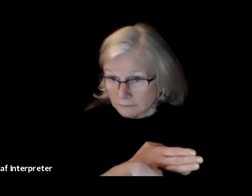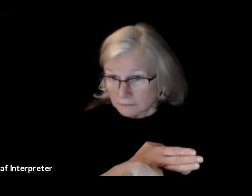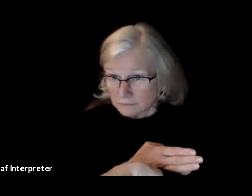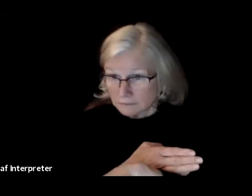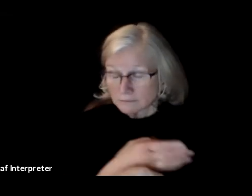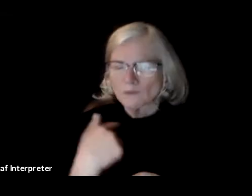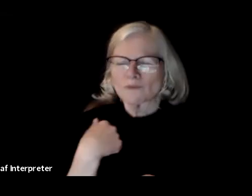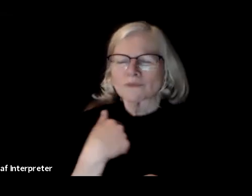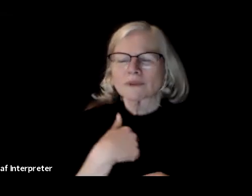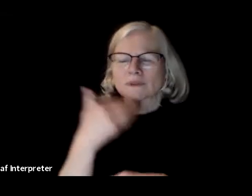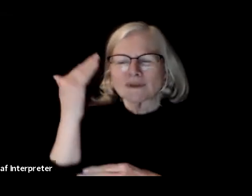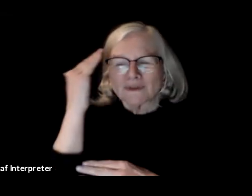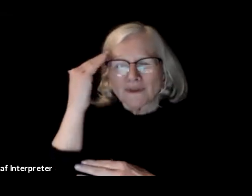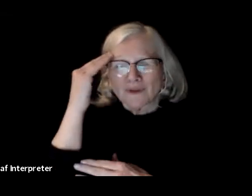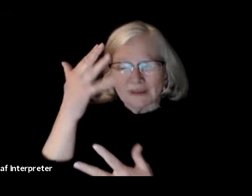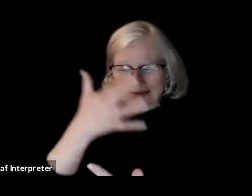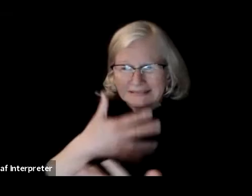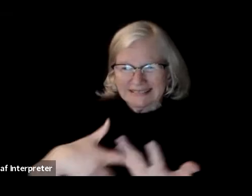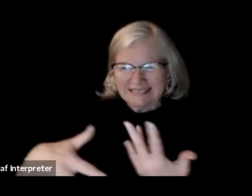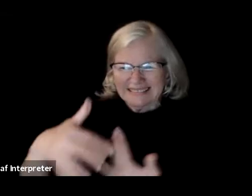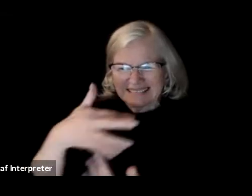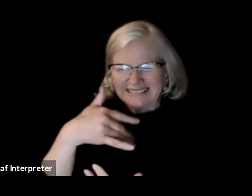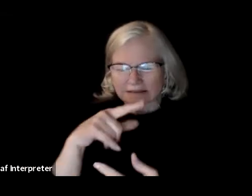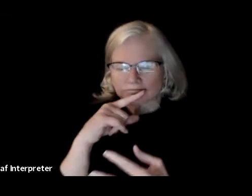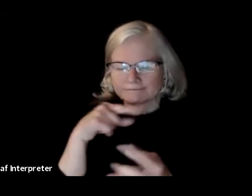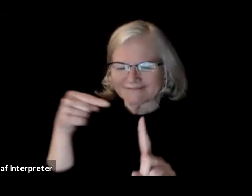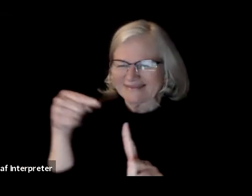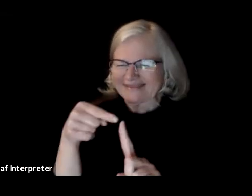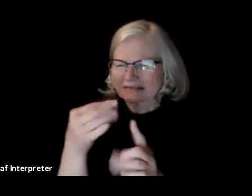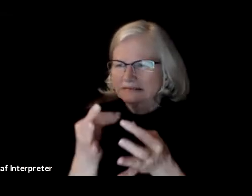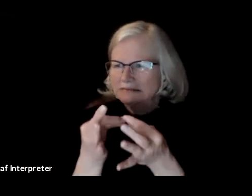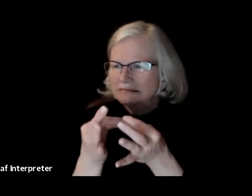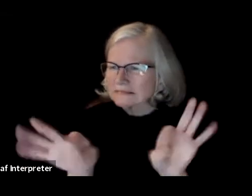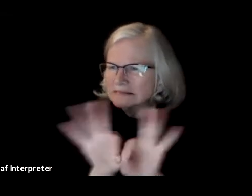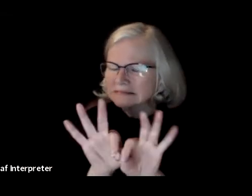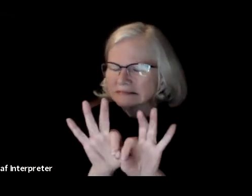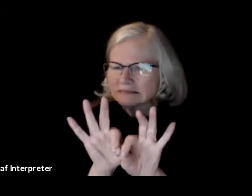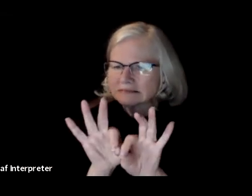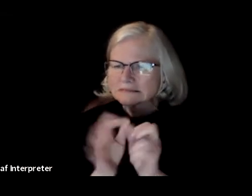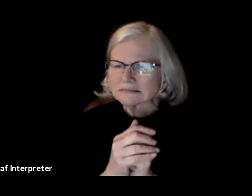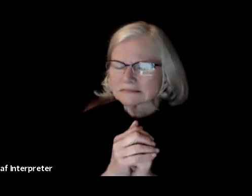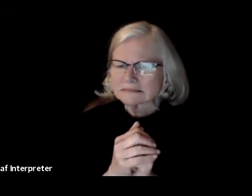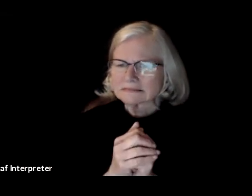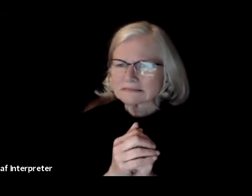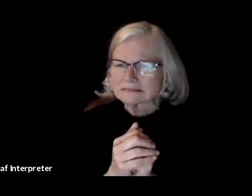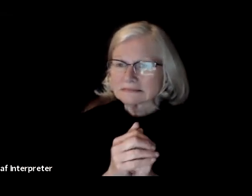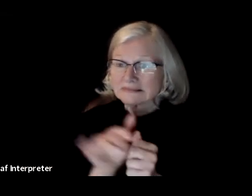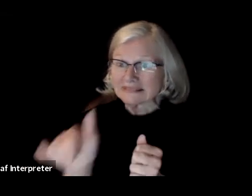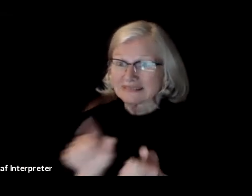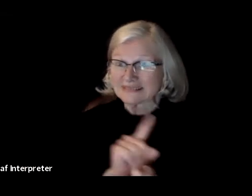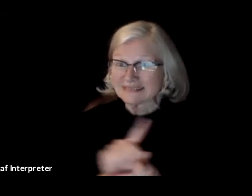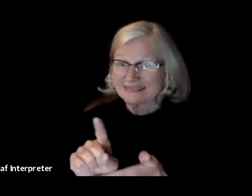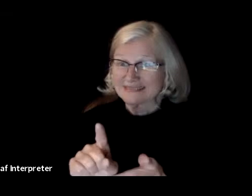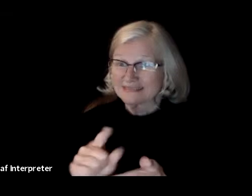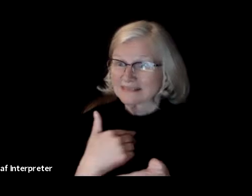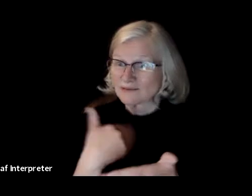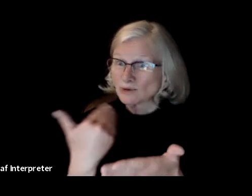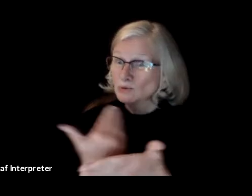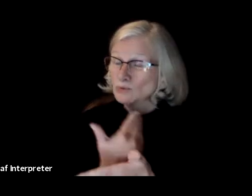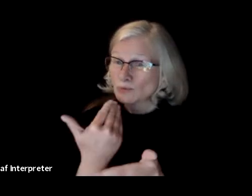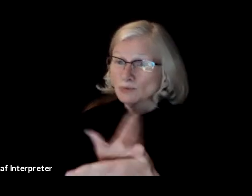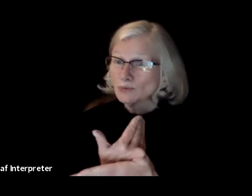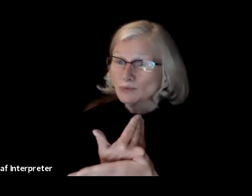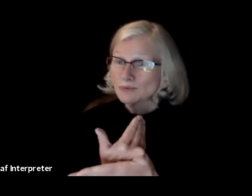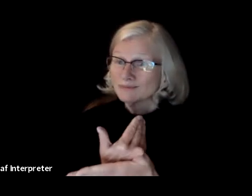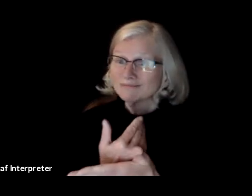of residents. And this week, we want to mark another bright milestone. We can report that by the